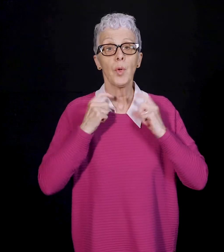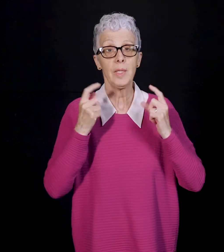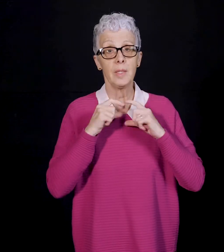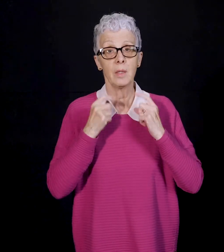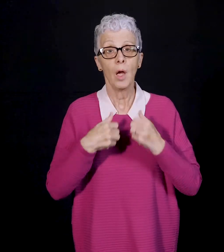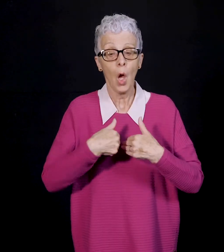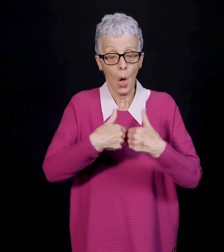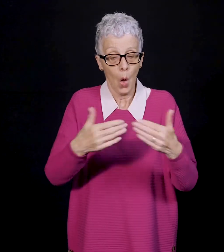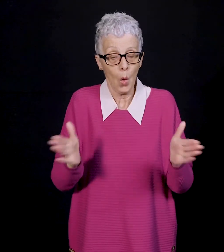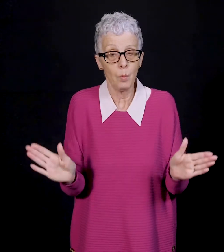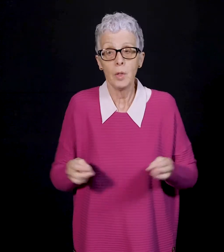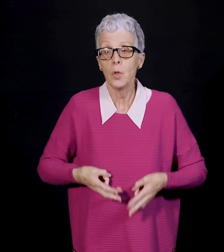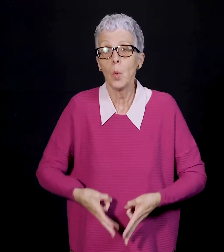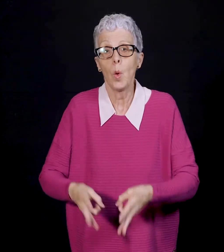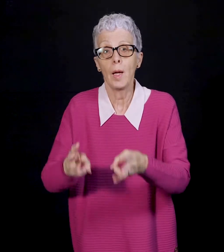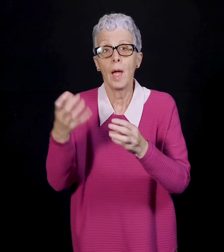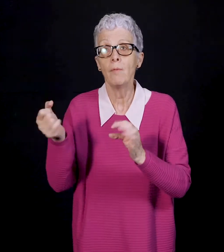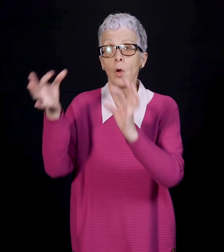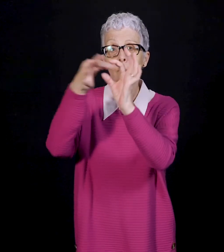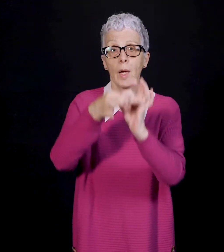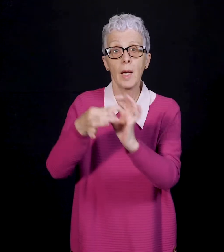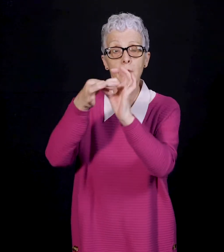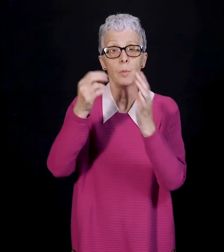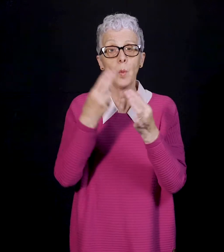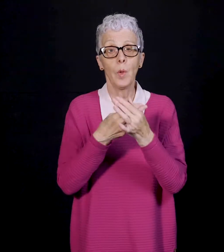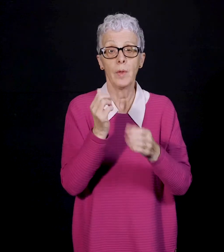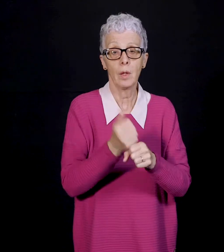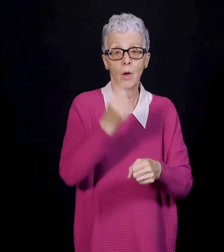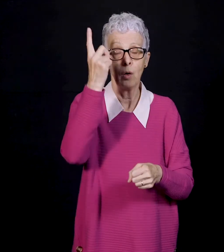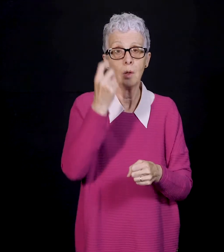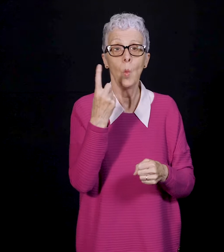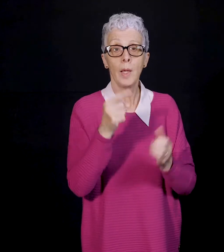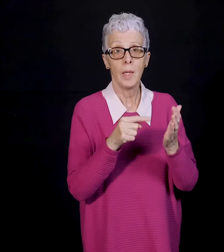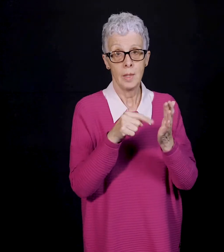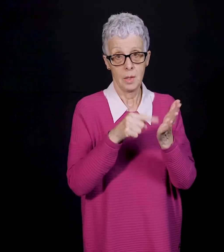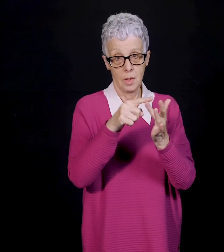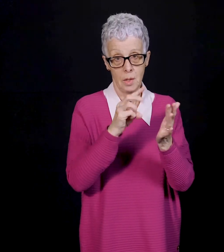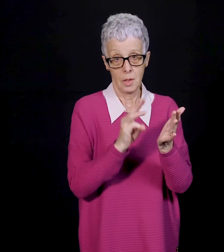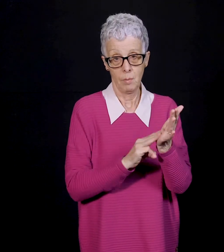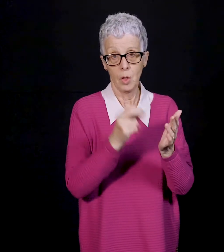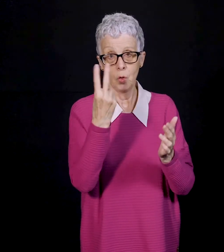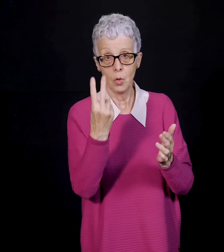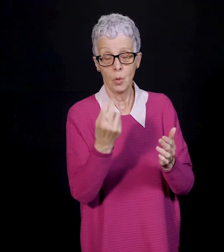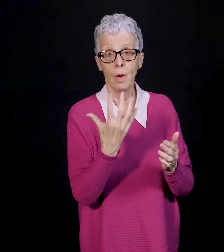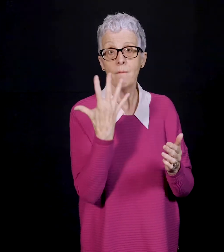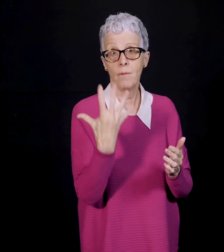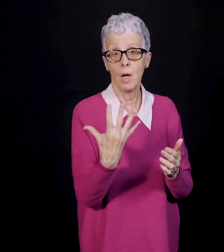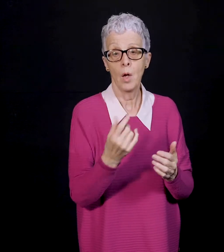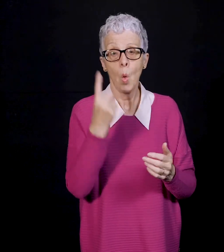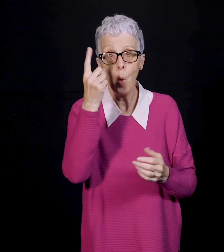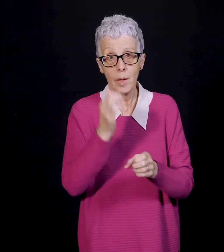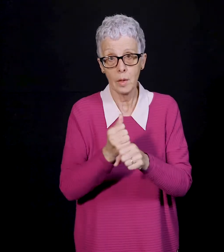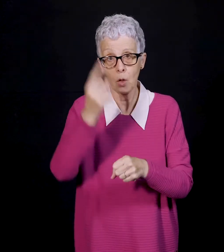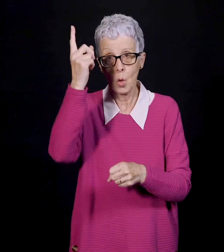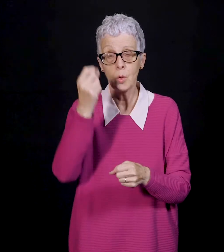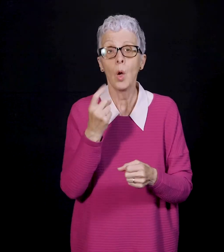one who's opened the way for us to have a relationship with God. In fact, in 1 Timothy 2:5, it tells us this. It says, "There is one God and